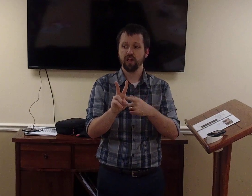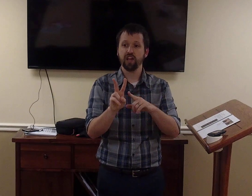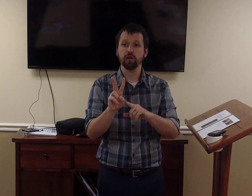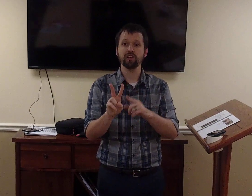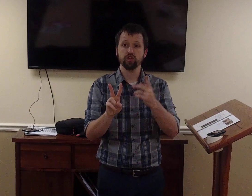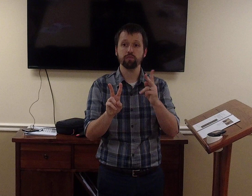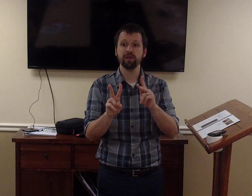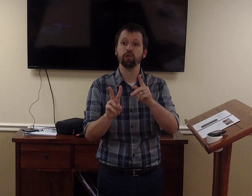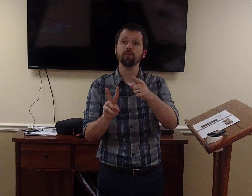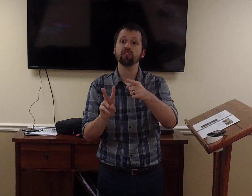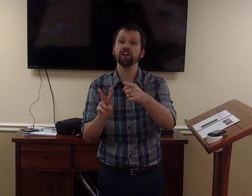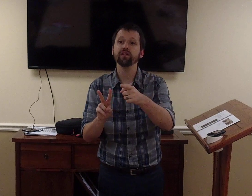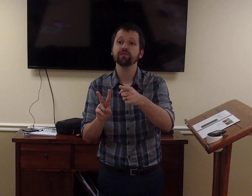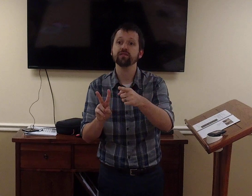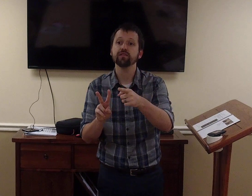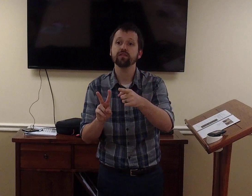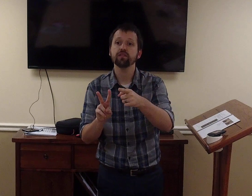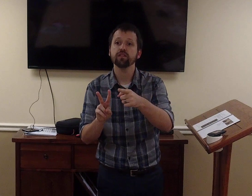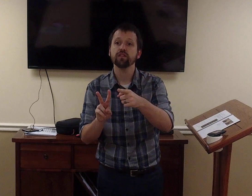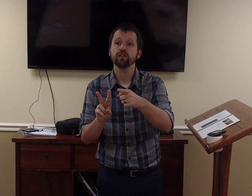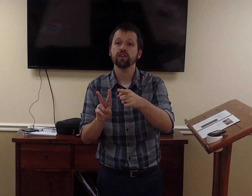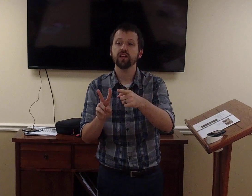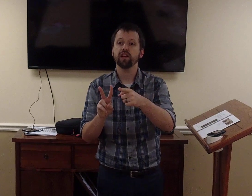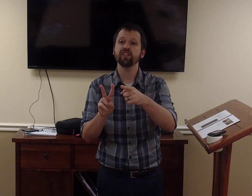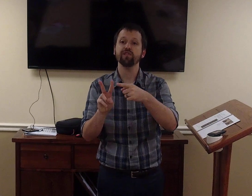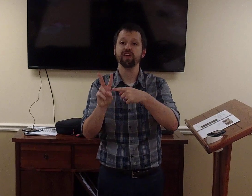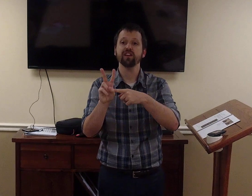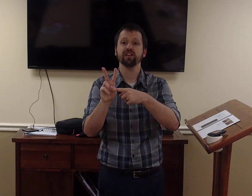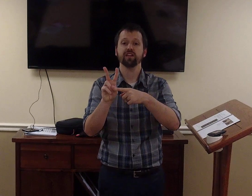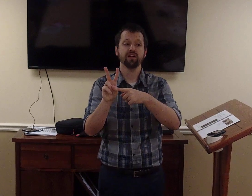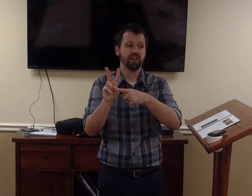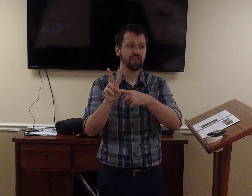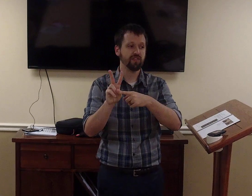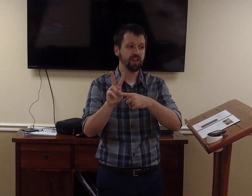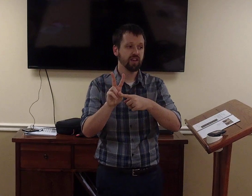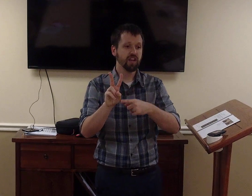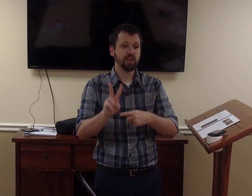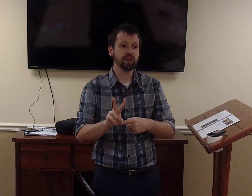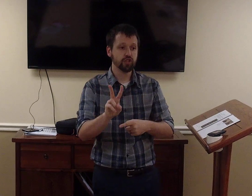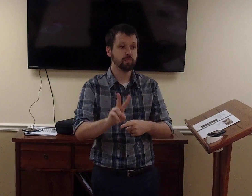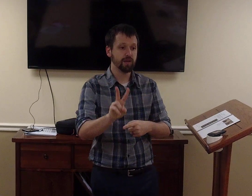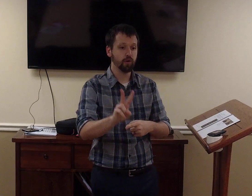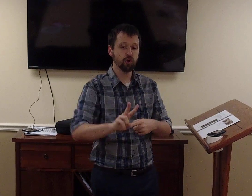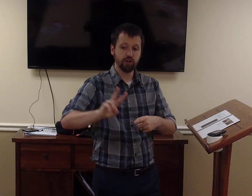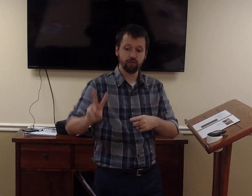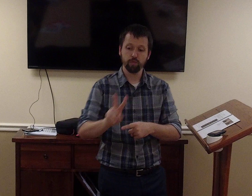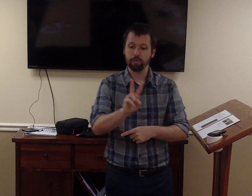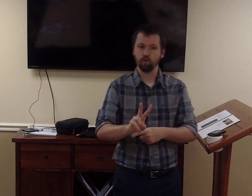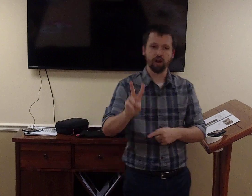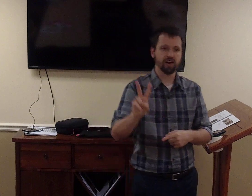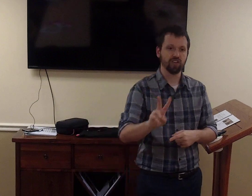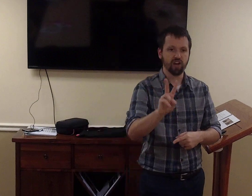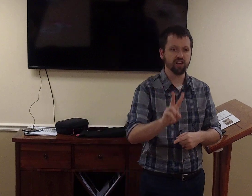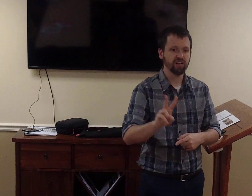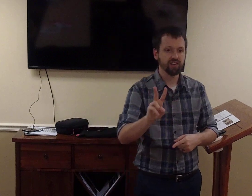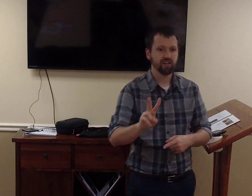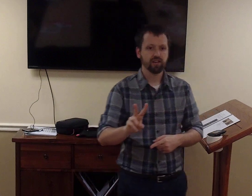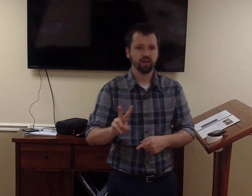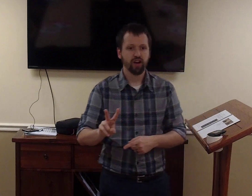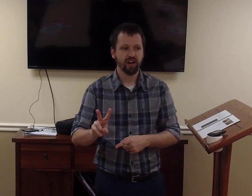It could be two people. I'm sorry? It's a V. Toothpicks. It's a V. It could be two people. You have two people walking along. Alright.